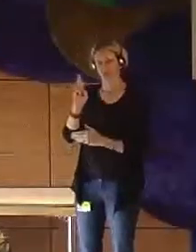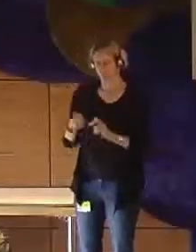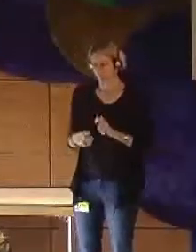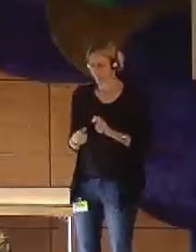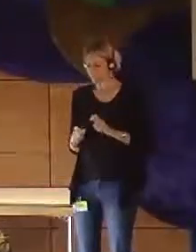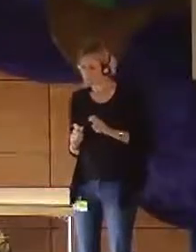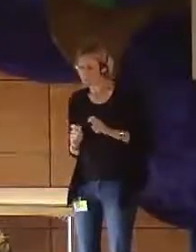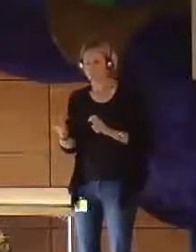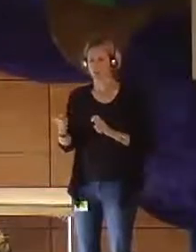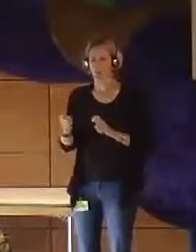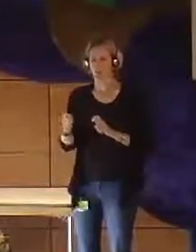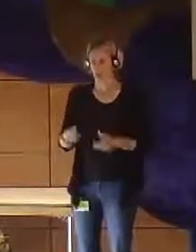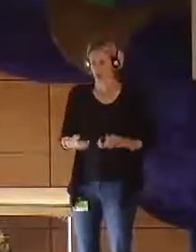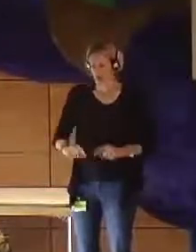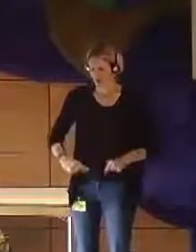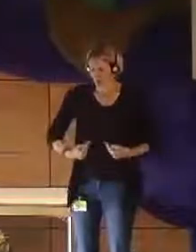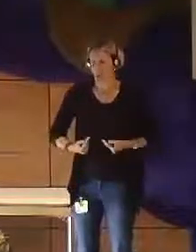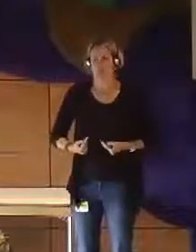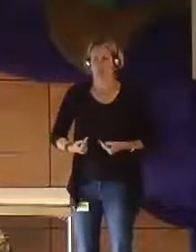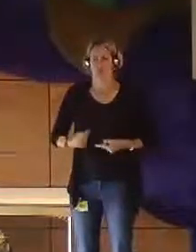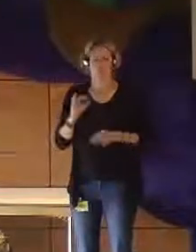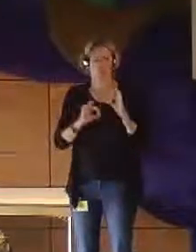it's not surprising, needed help with puberty.